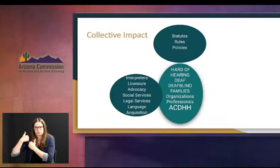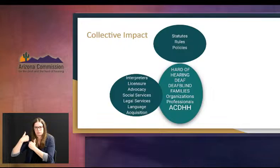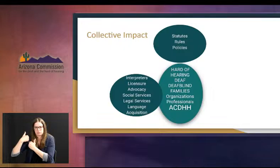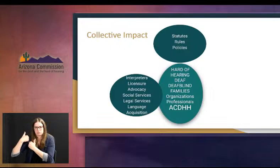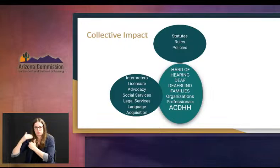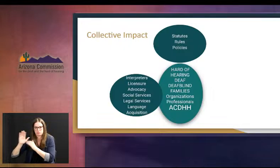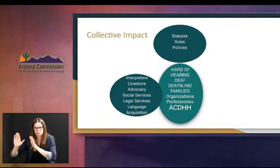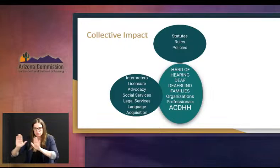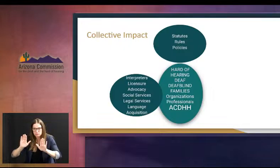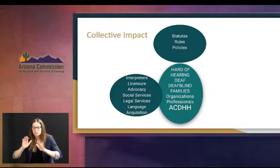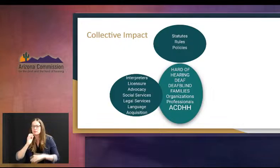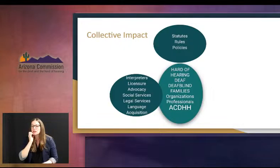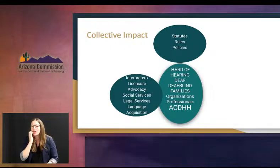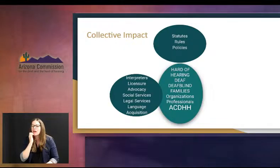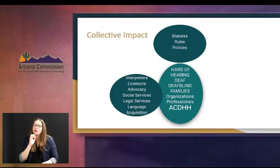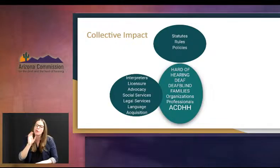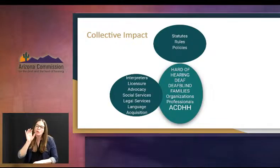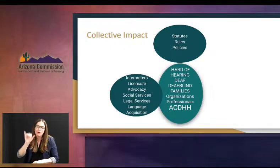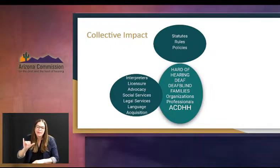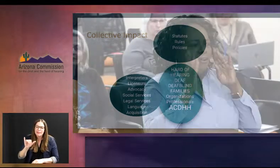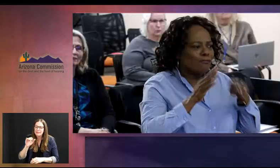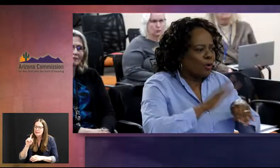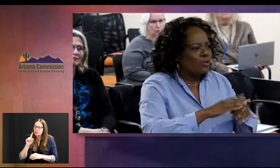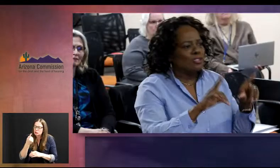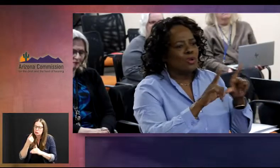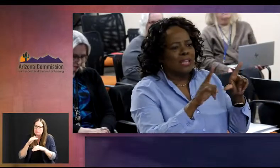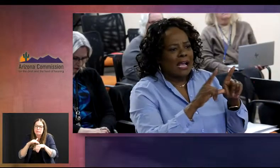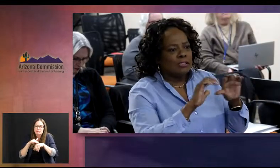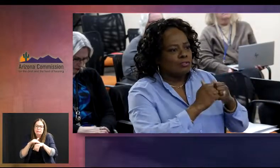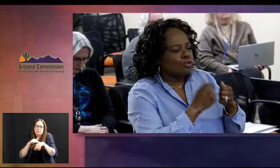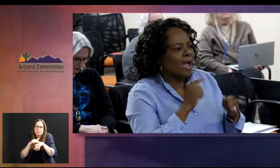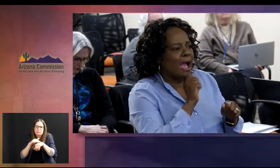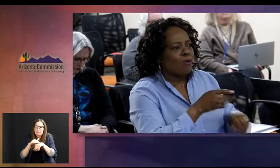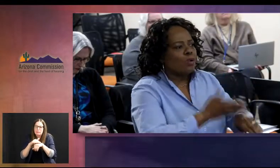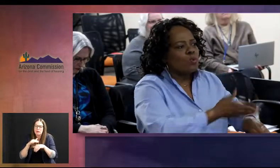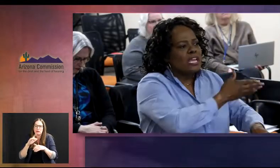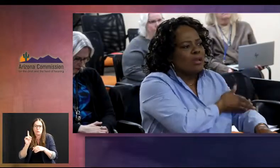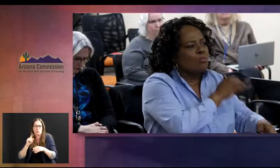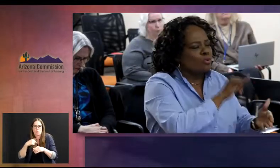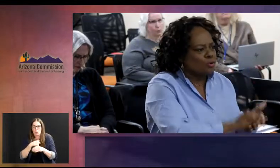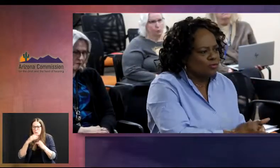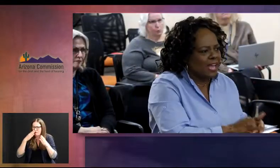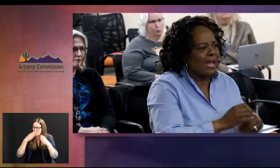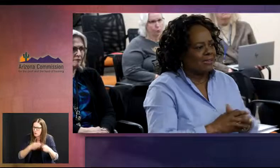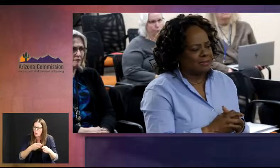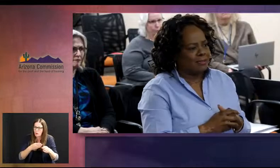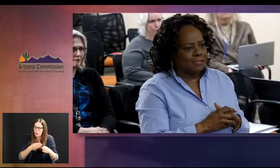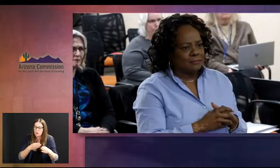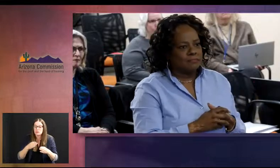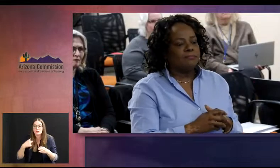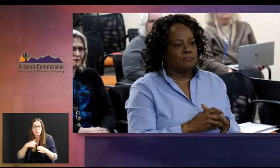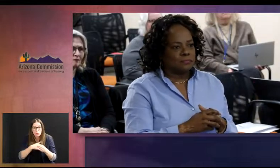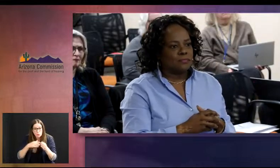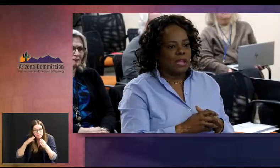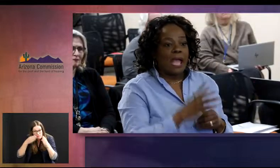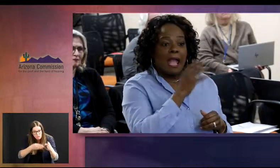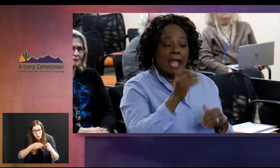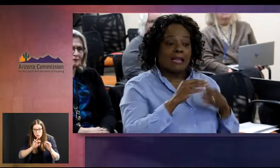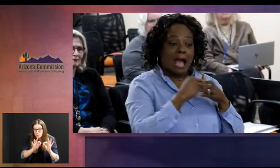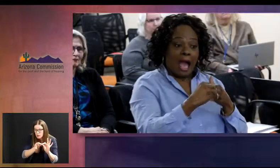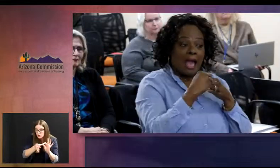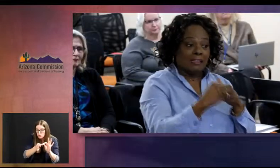Those are just a few of the areas that we'll be focusing those services. Interpreter licensure, how can we improve that?